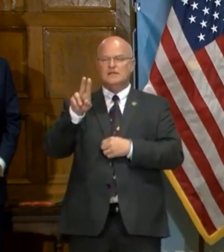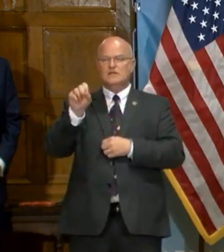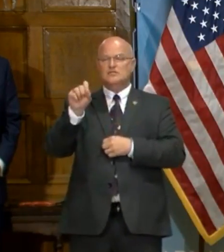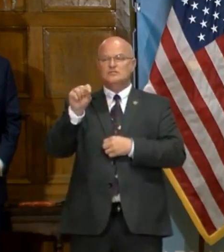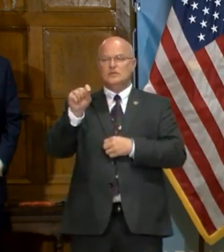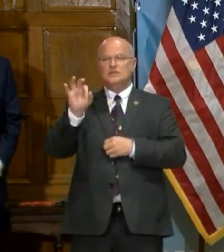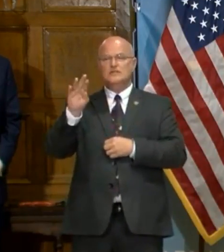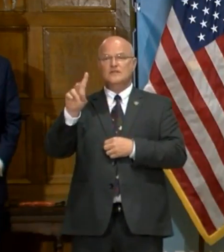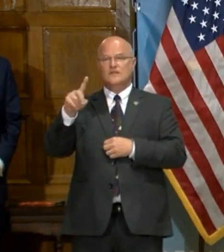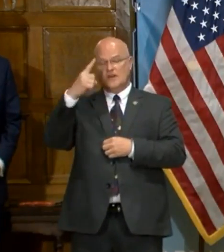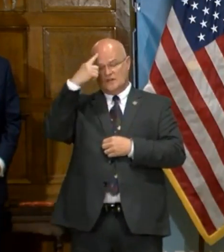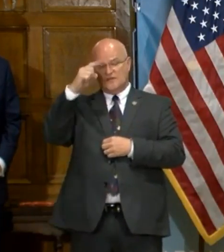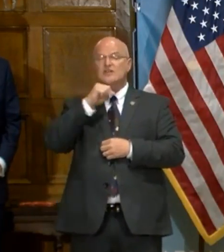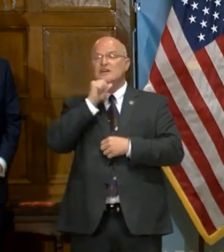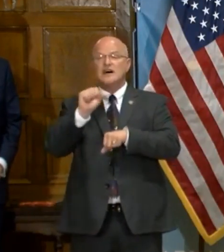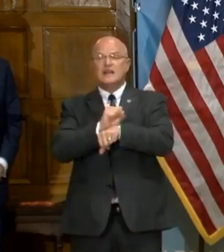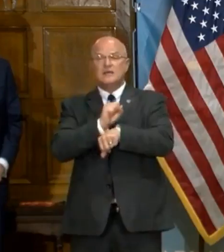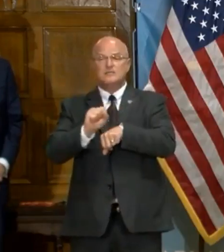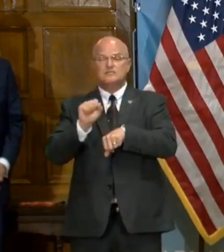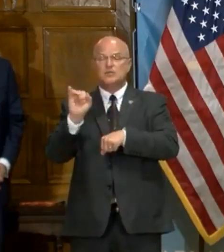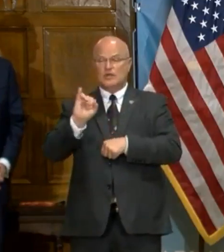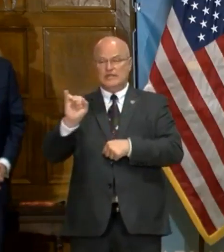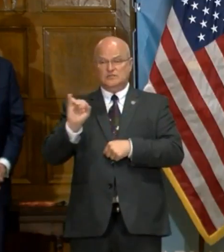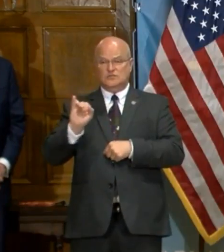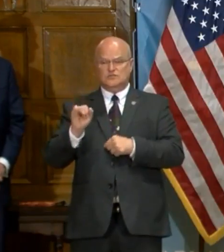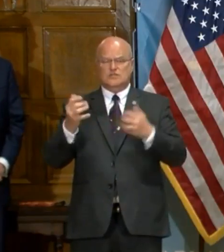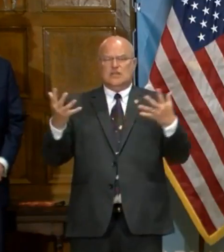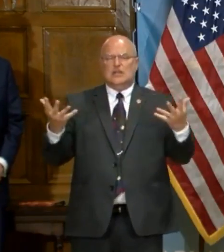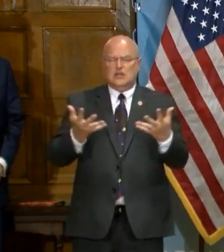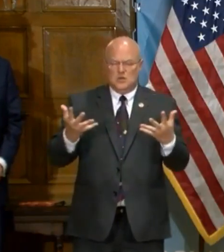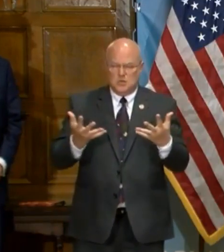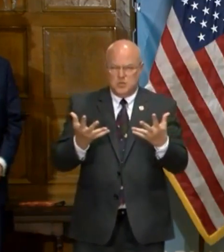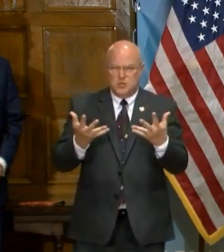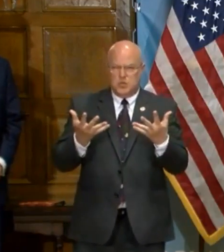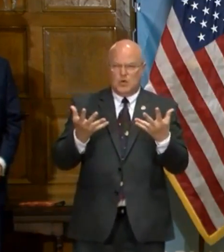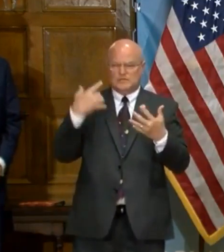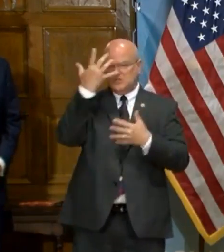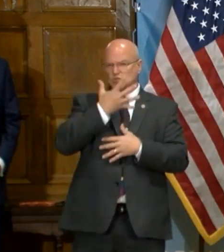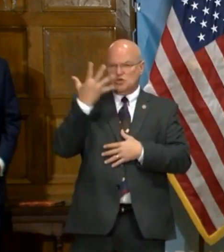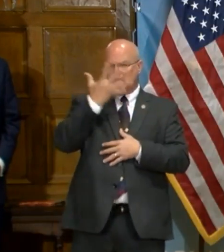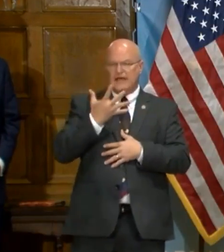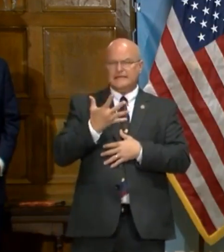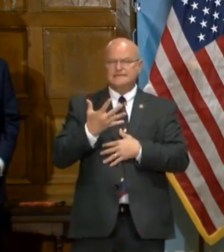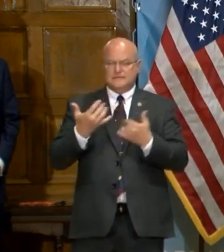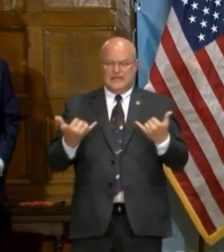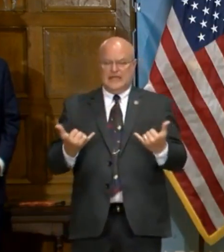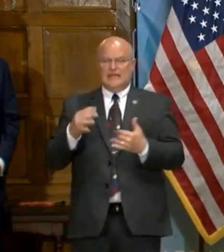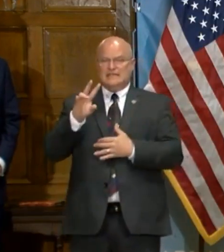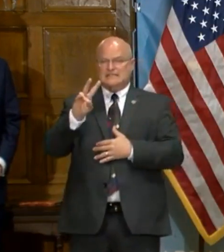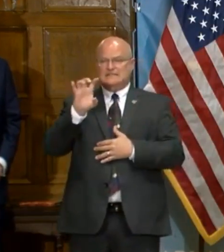for unemployment insurance and what financial condition is that trust fund in. We currently stand